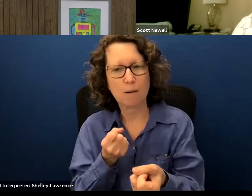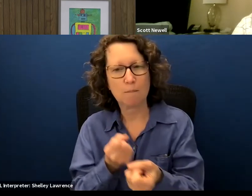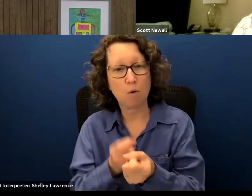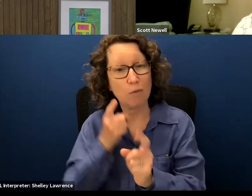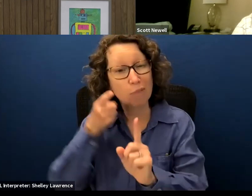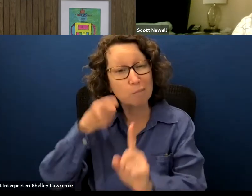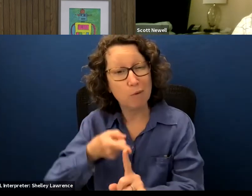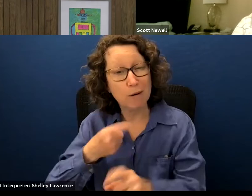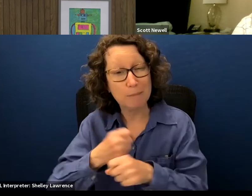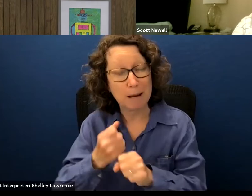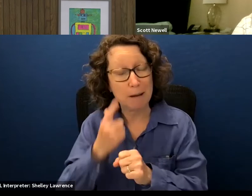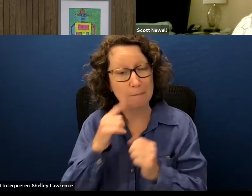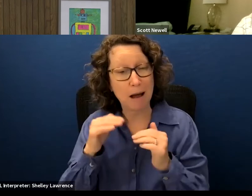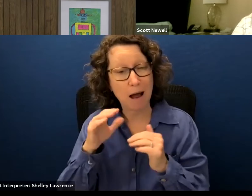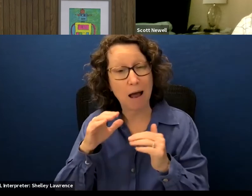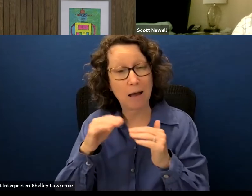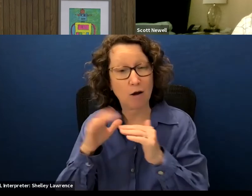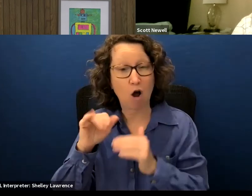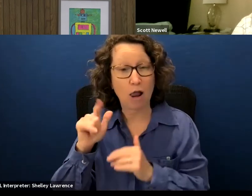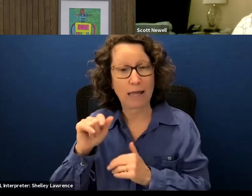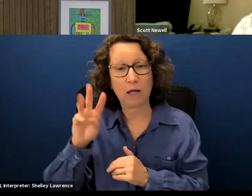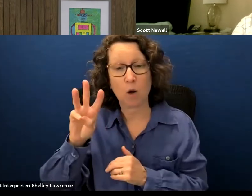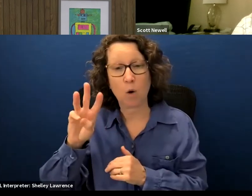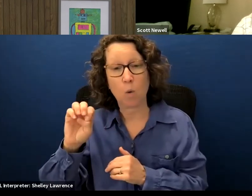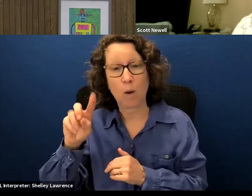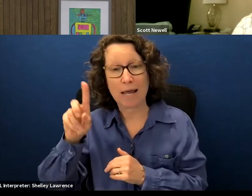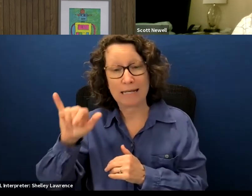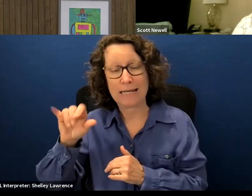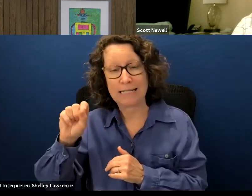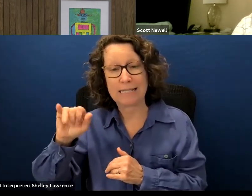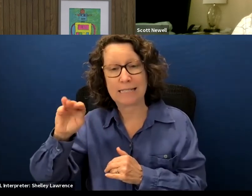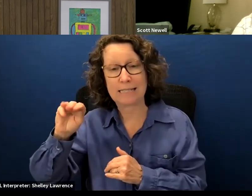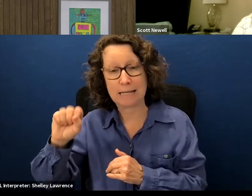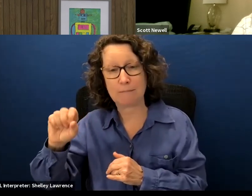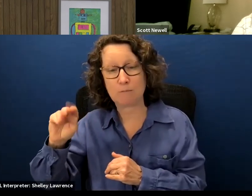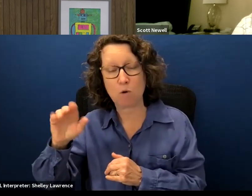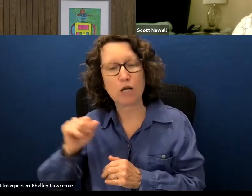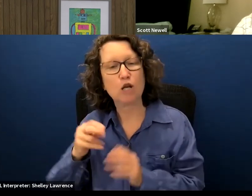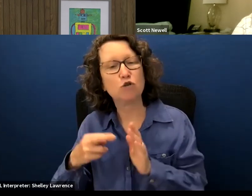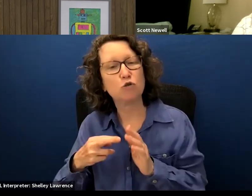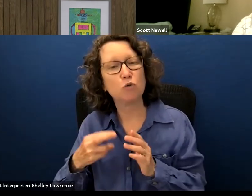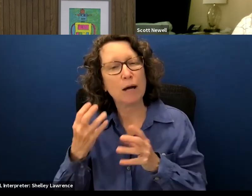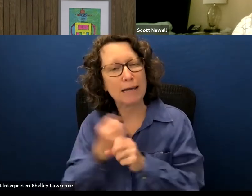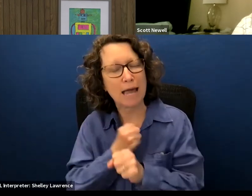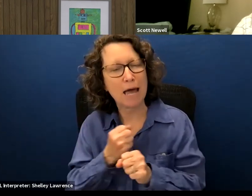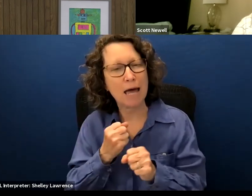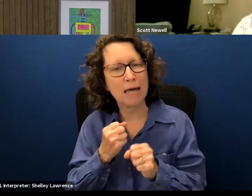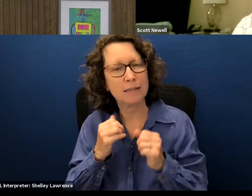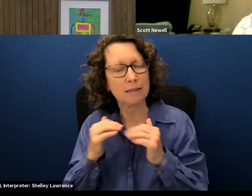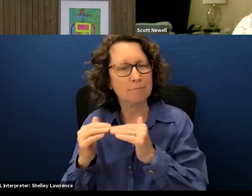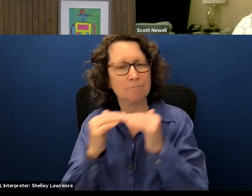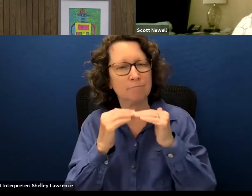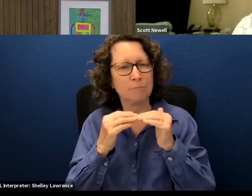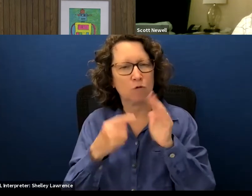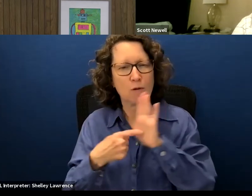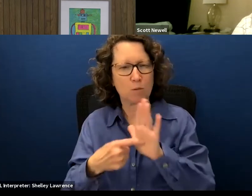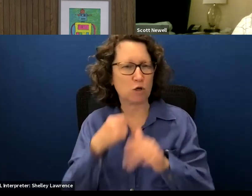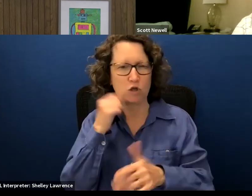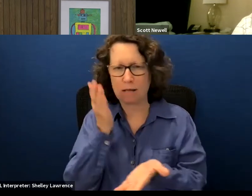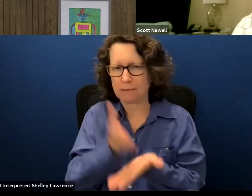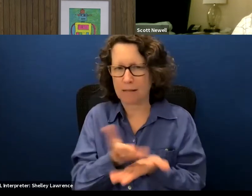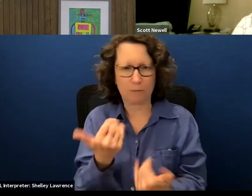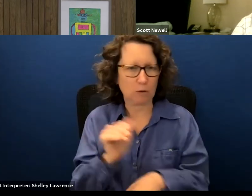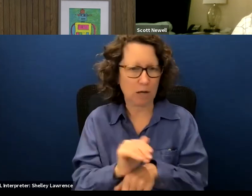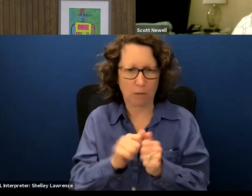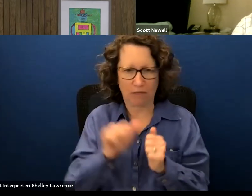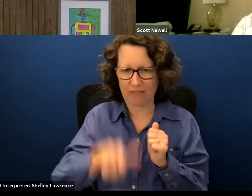point made by my colleague, Wendy Sims-Moten. To achieve diverse representation, we should not stop tonight with these